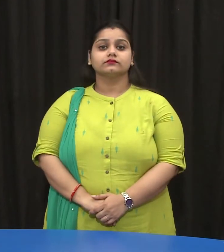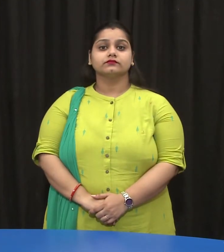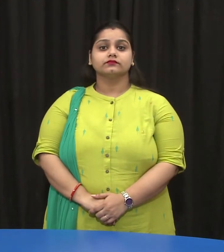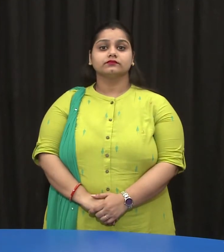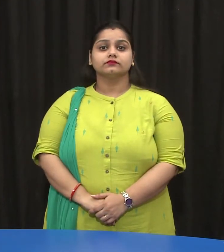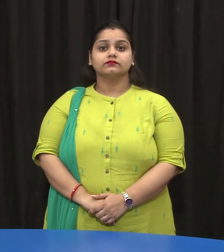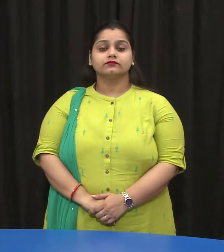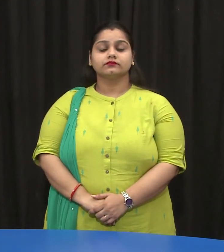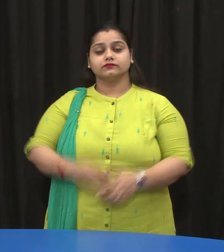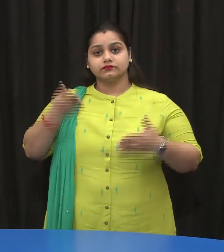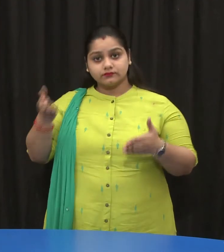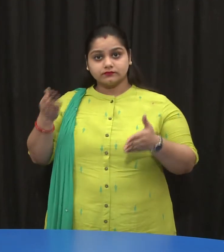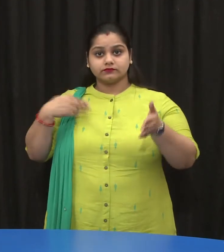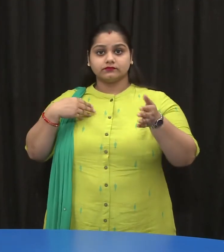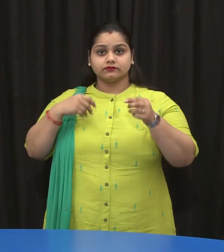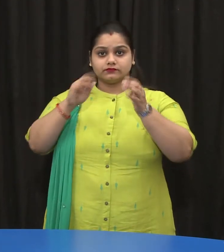This is margins picture.